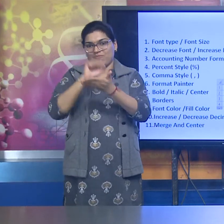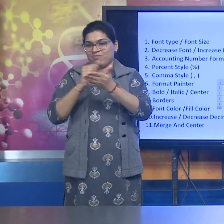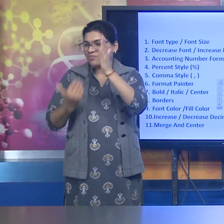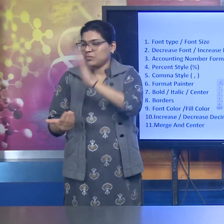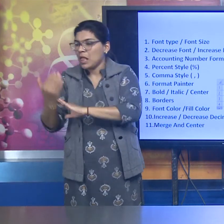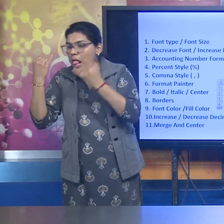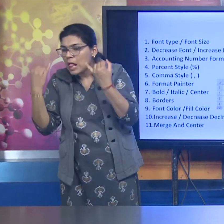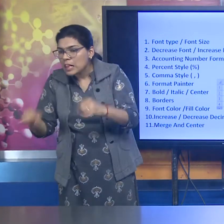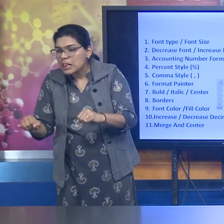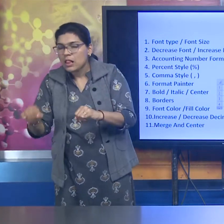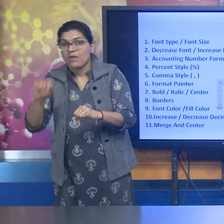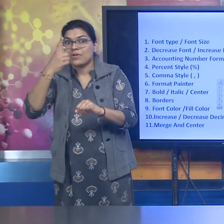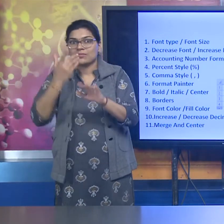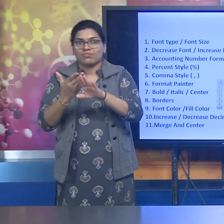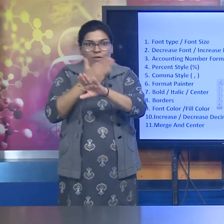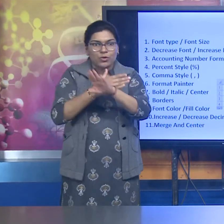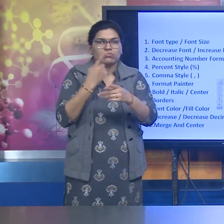merge and